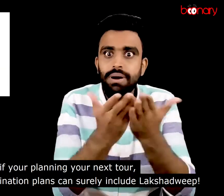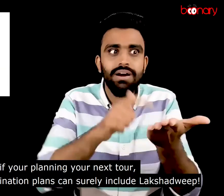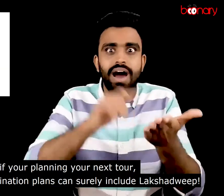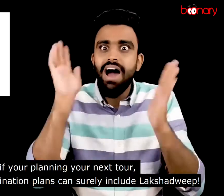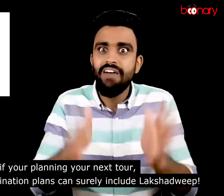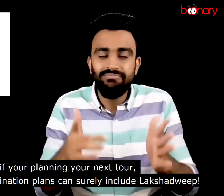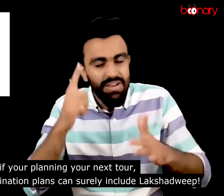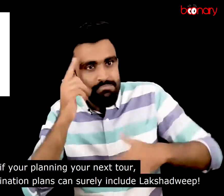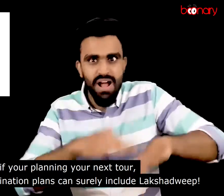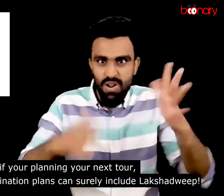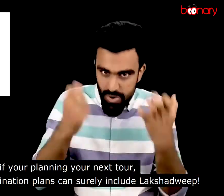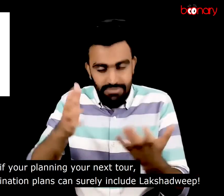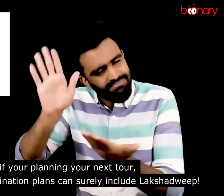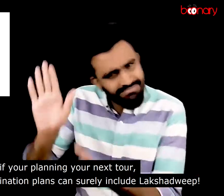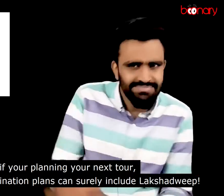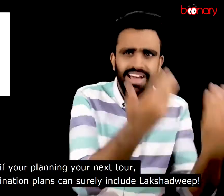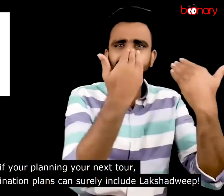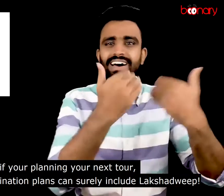plans can surely include Lakshidweep.